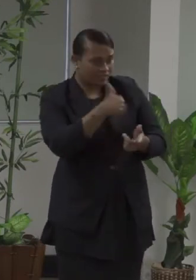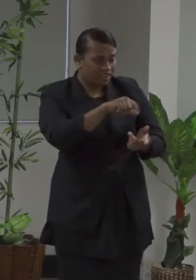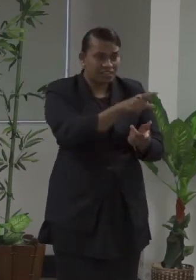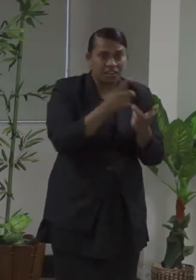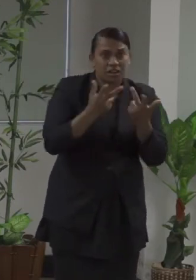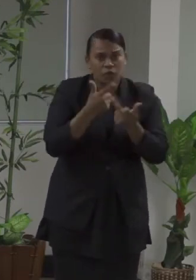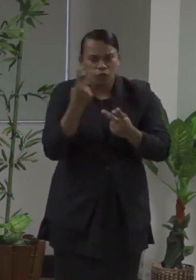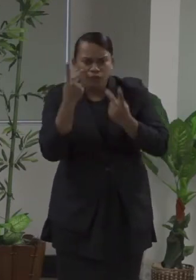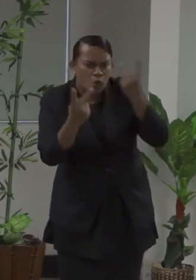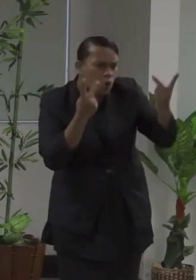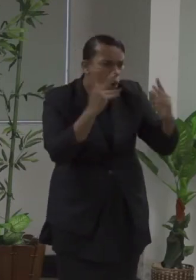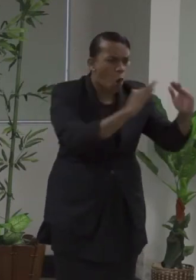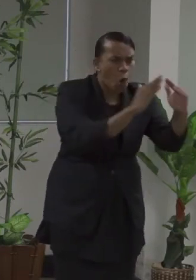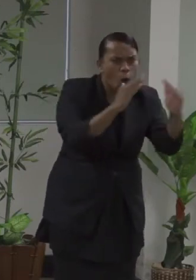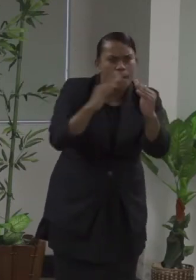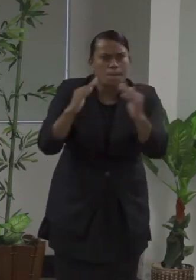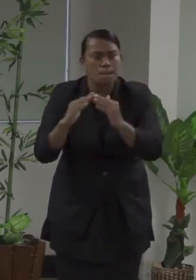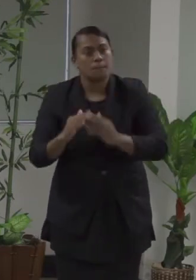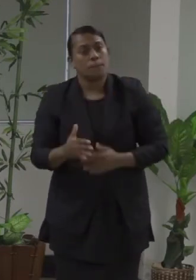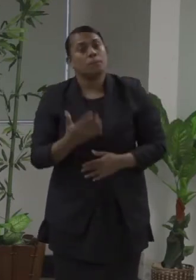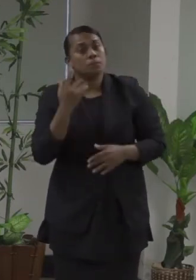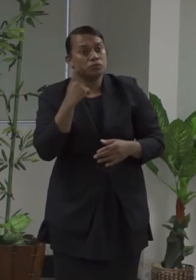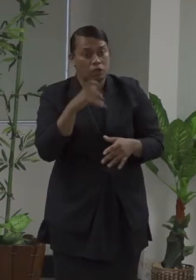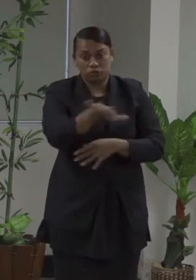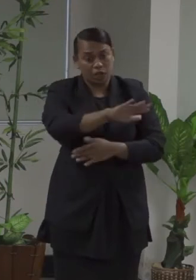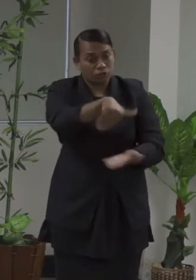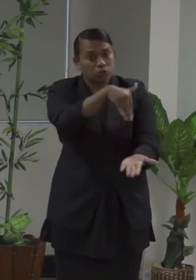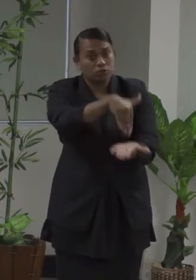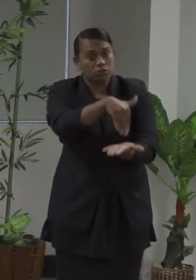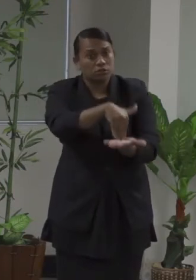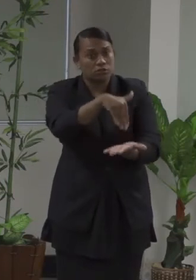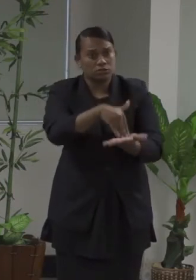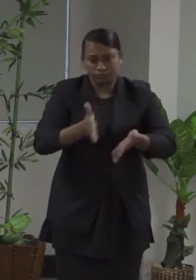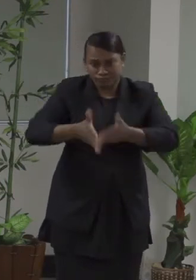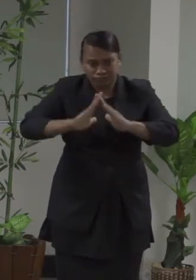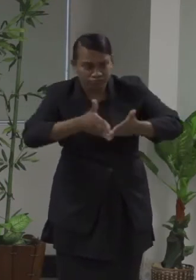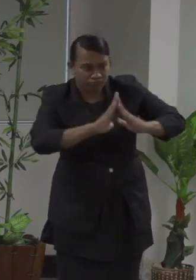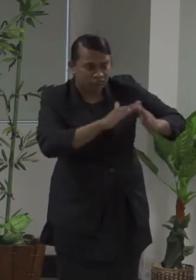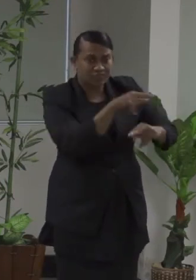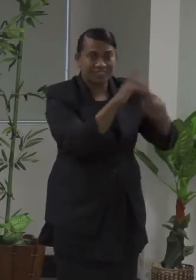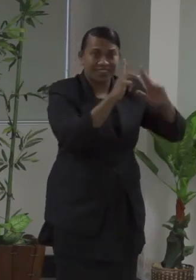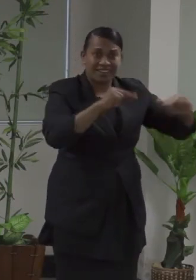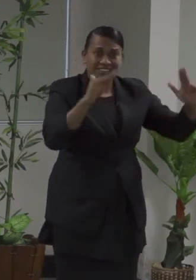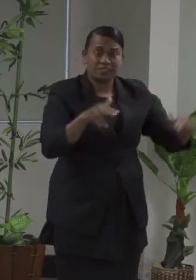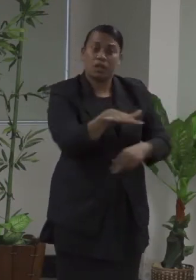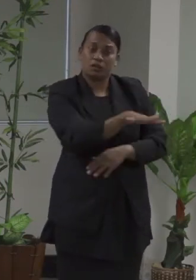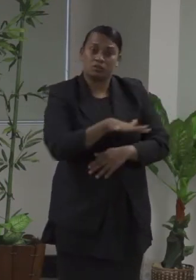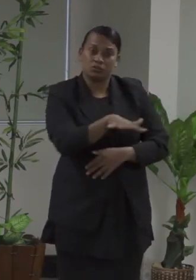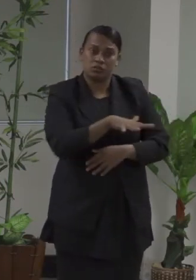moving right throughout the greater Lautoka area as we